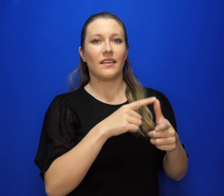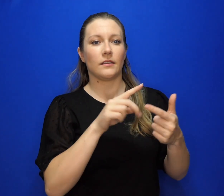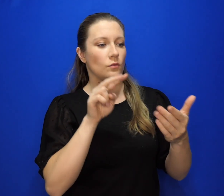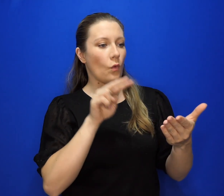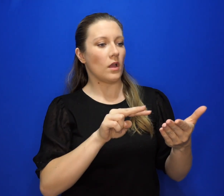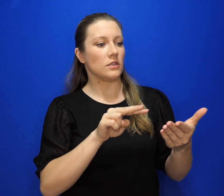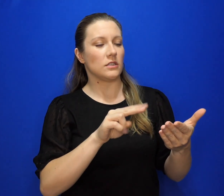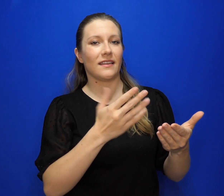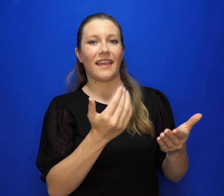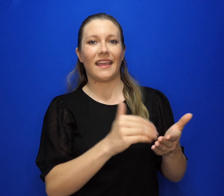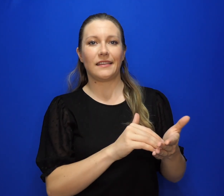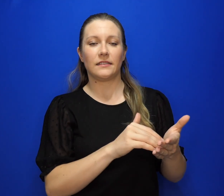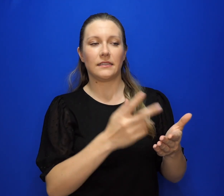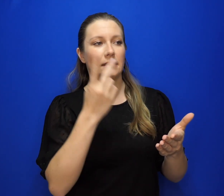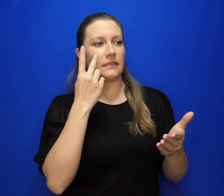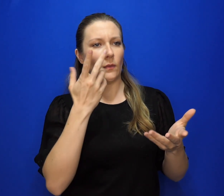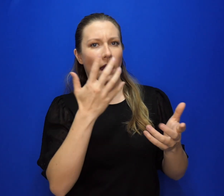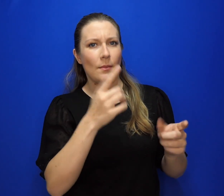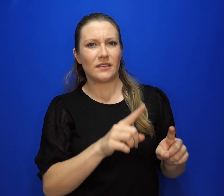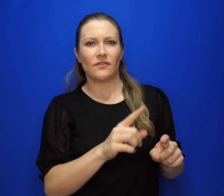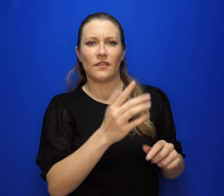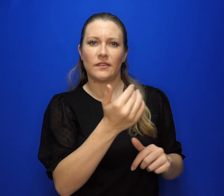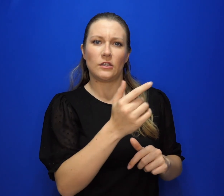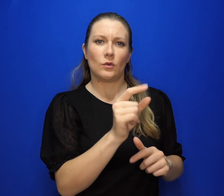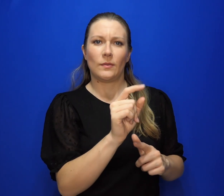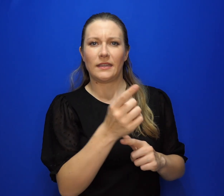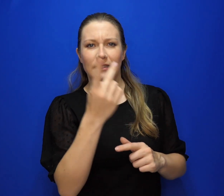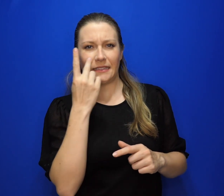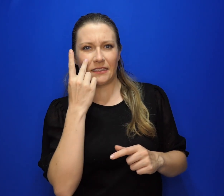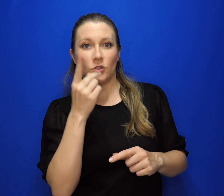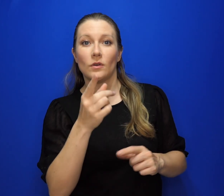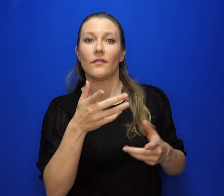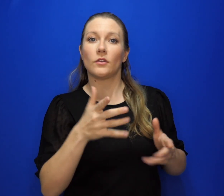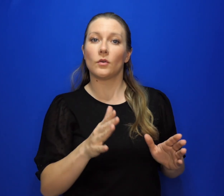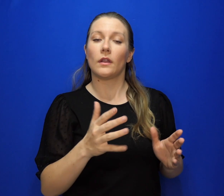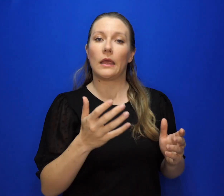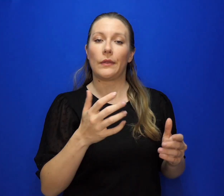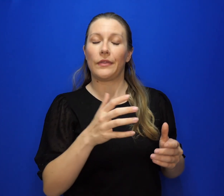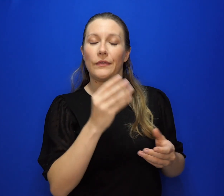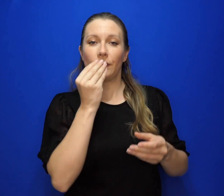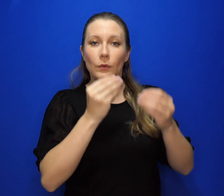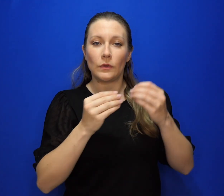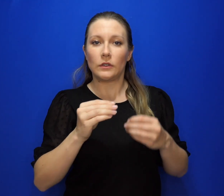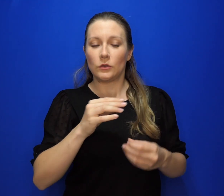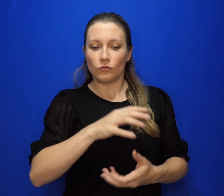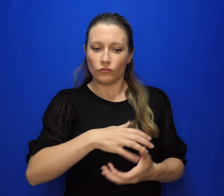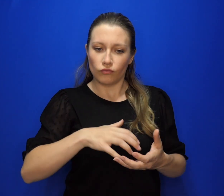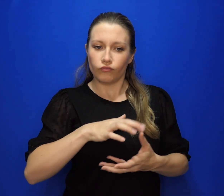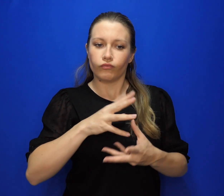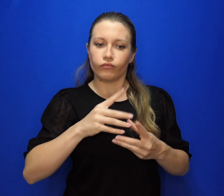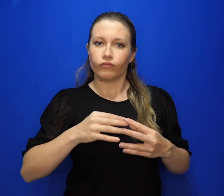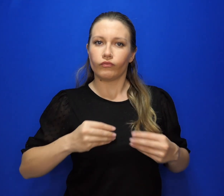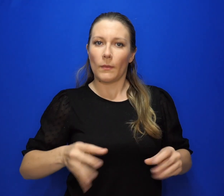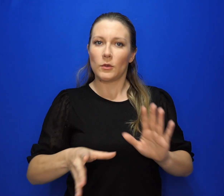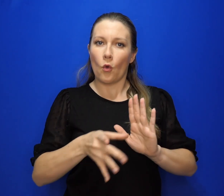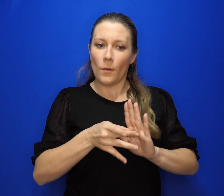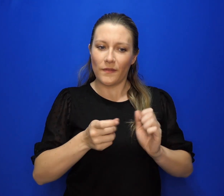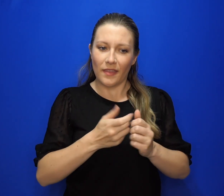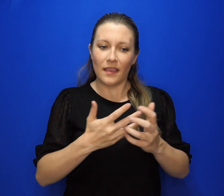have to get some time going for that food to move in, really get absorbed. If you want to speed some absorption because you were